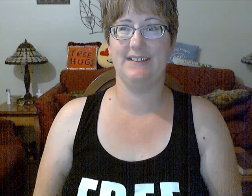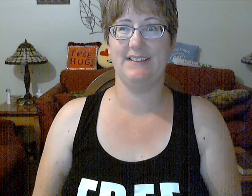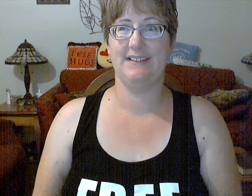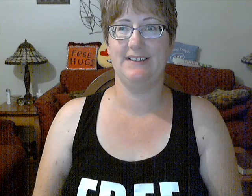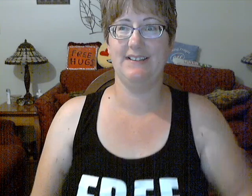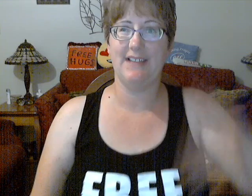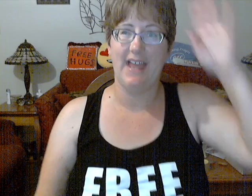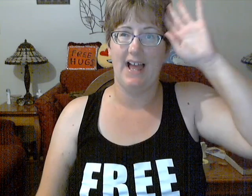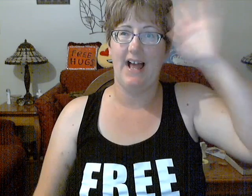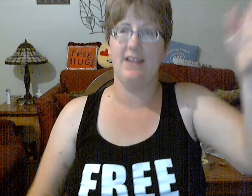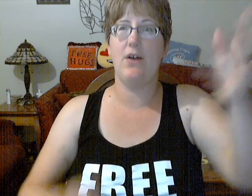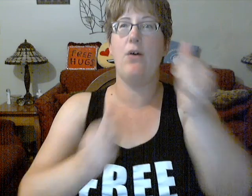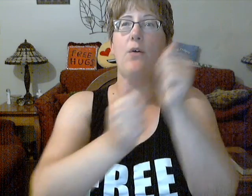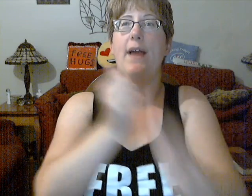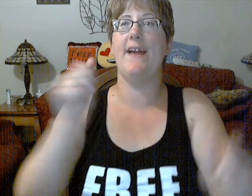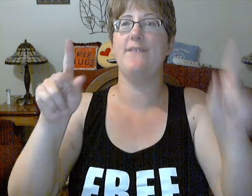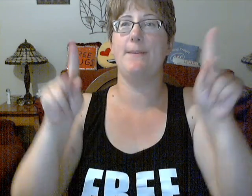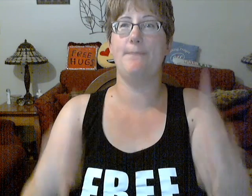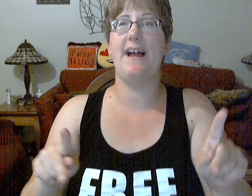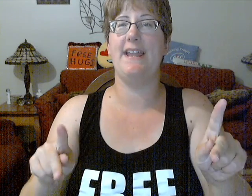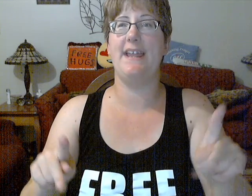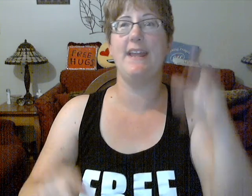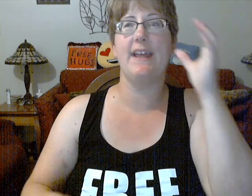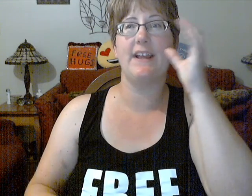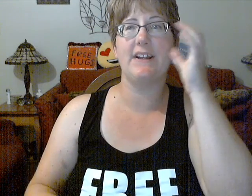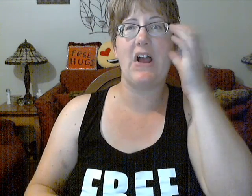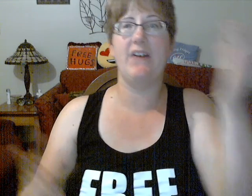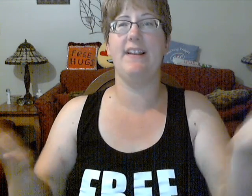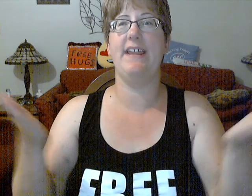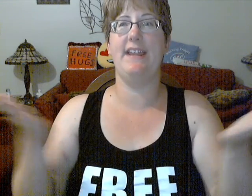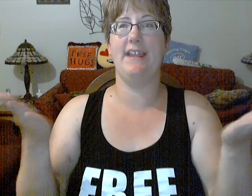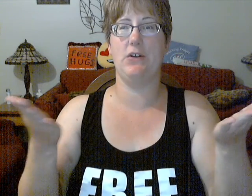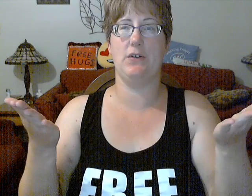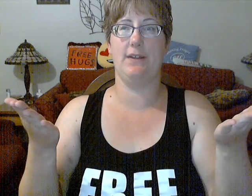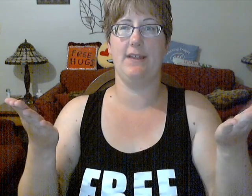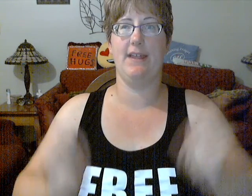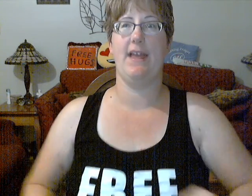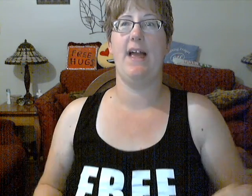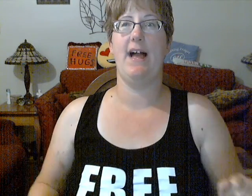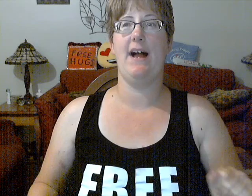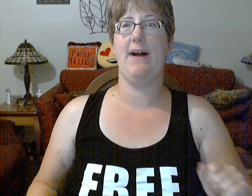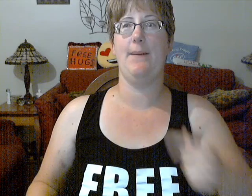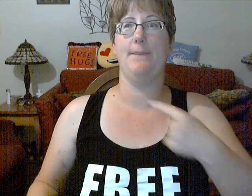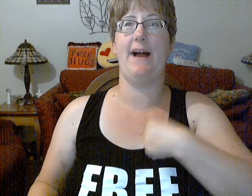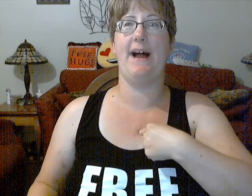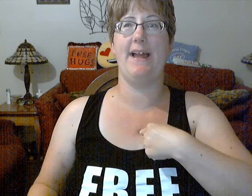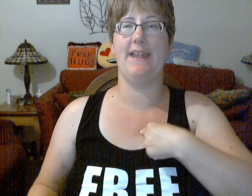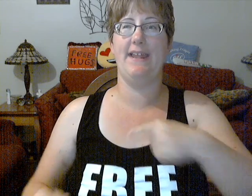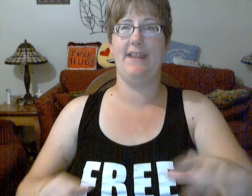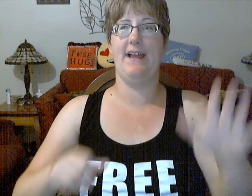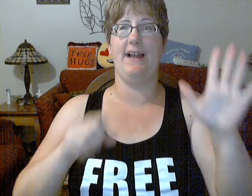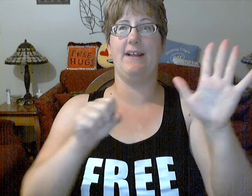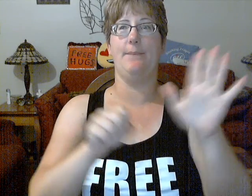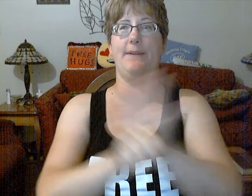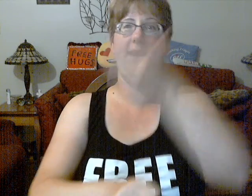Hello everybody! Carly here. I completely